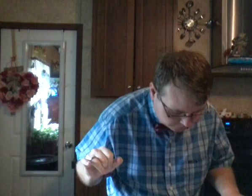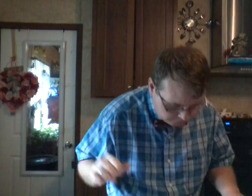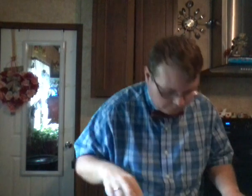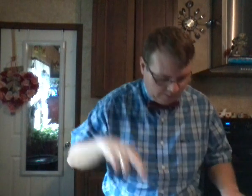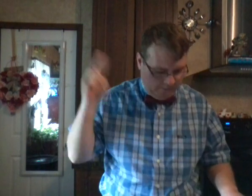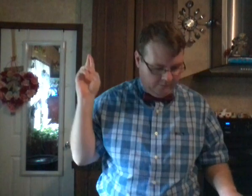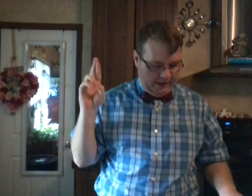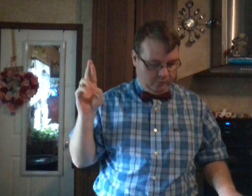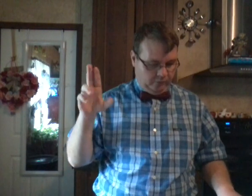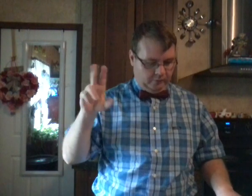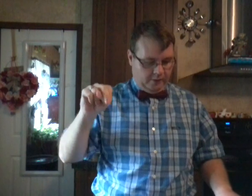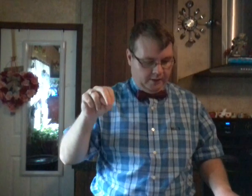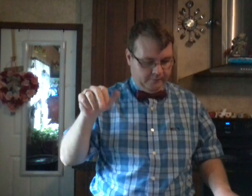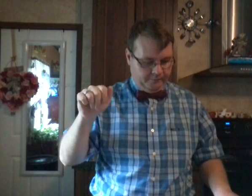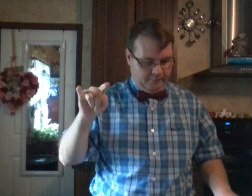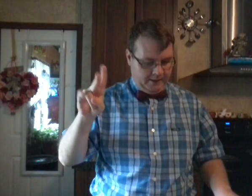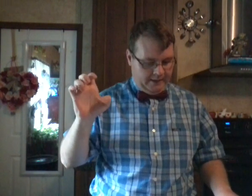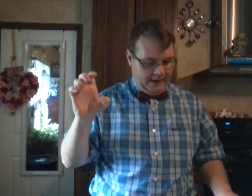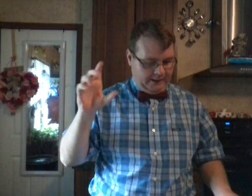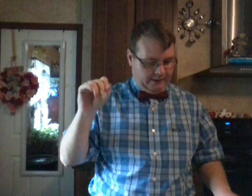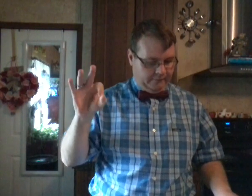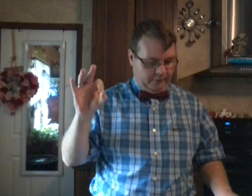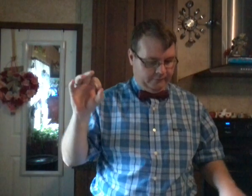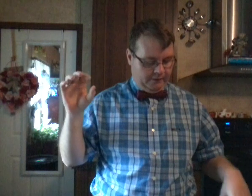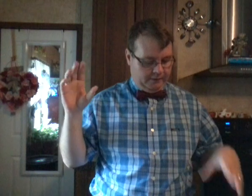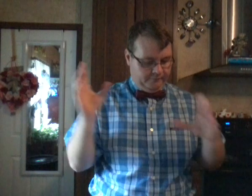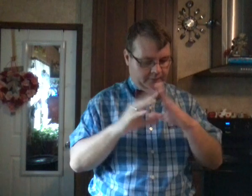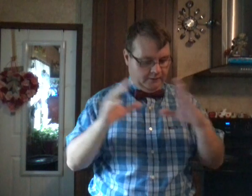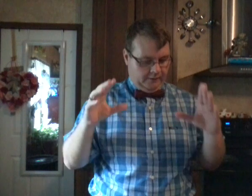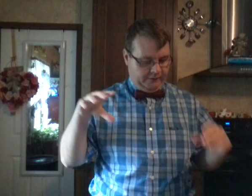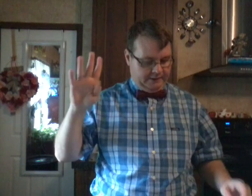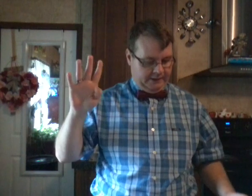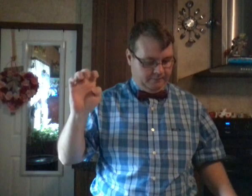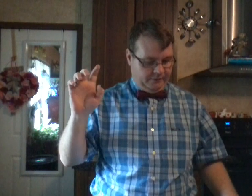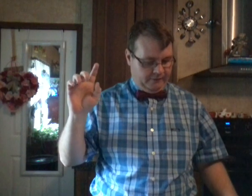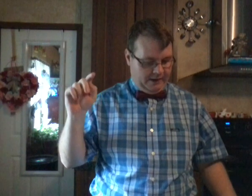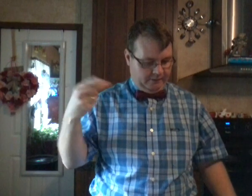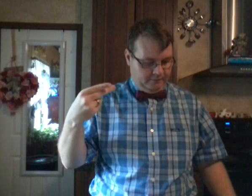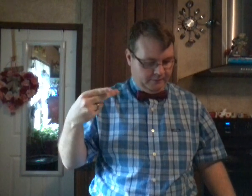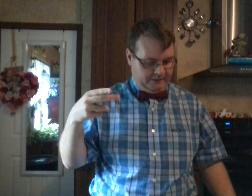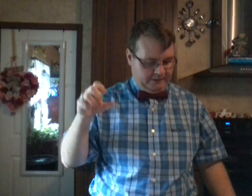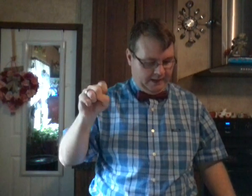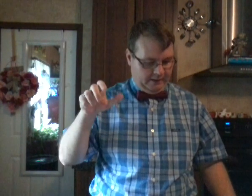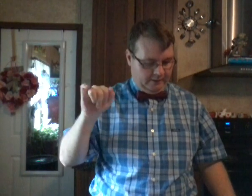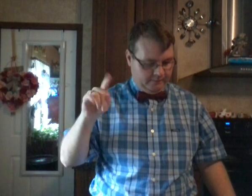and they were, uh, native of the, of the city Bethsaida,